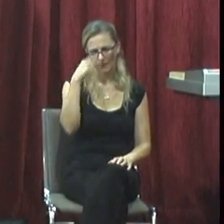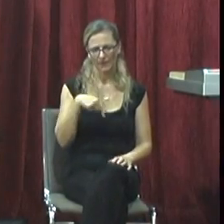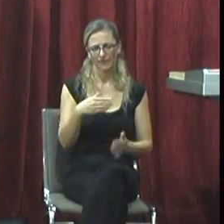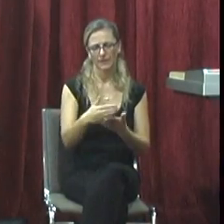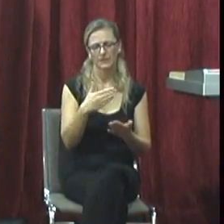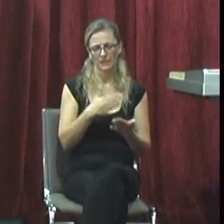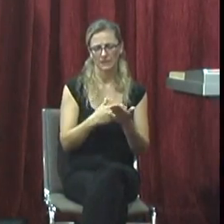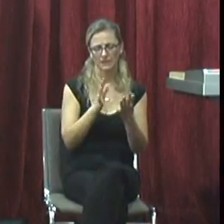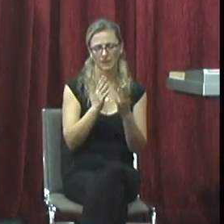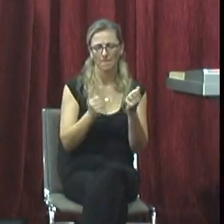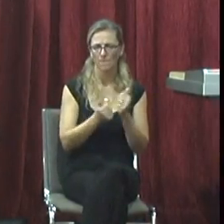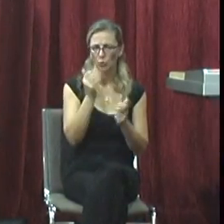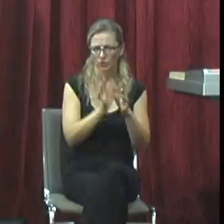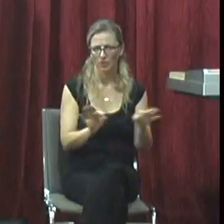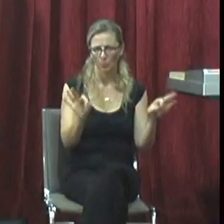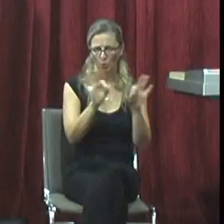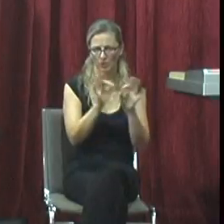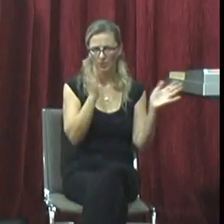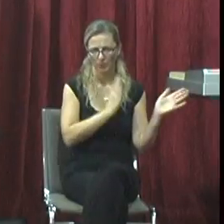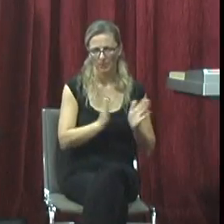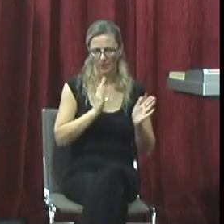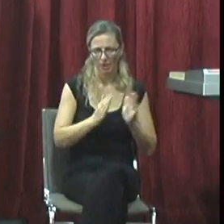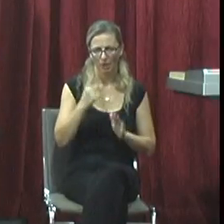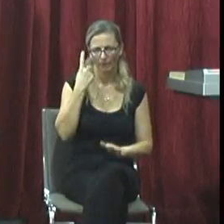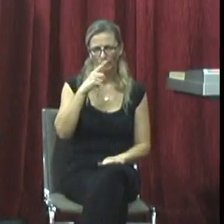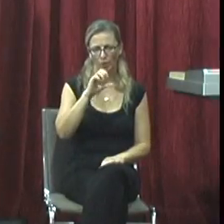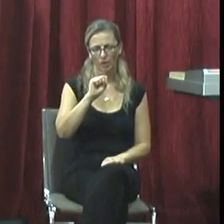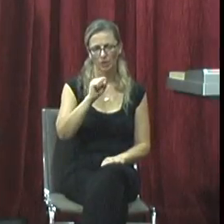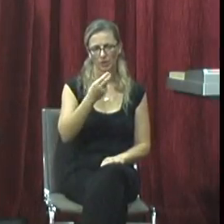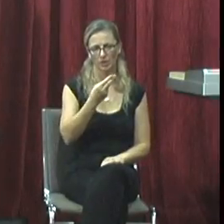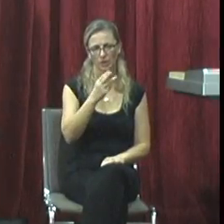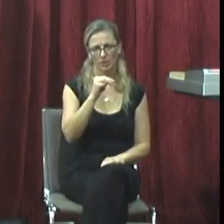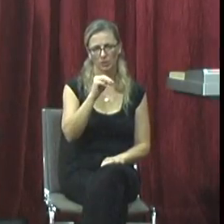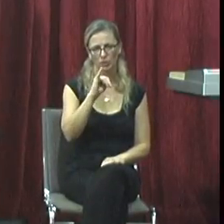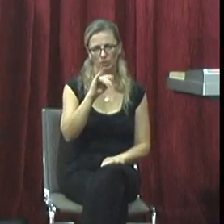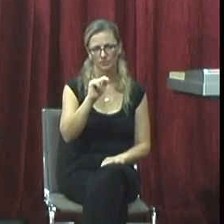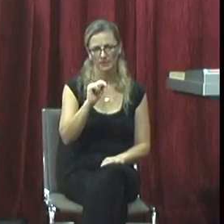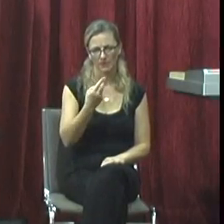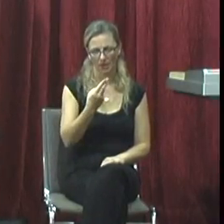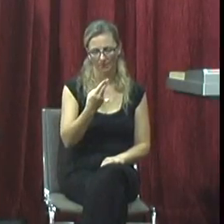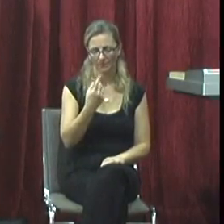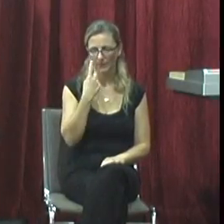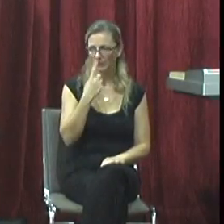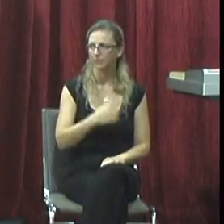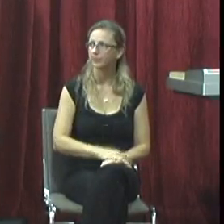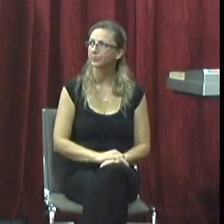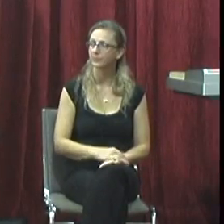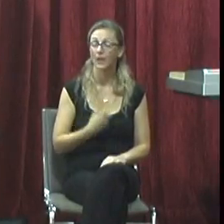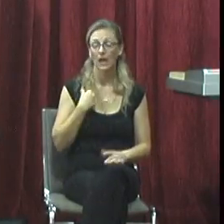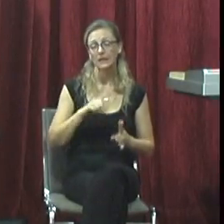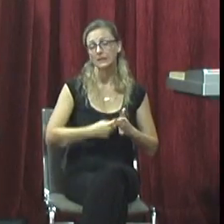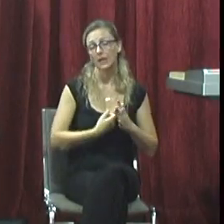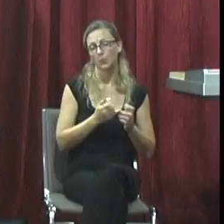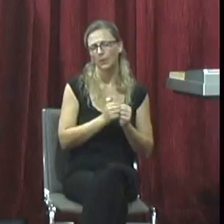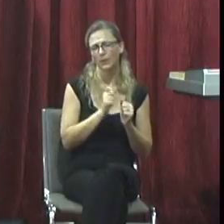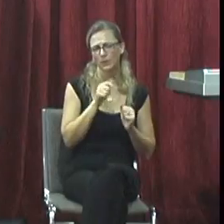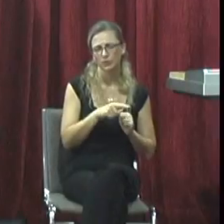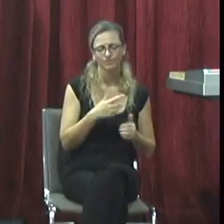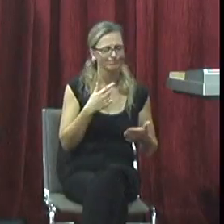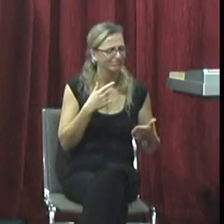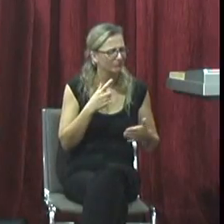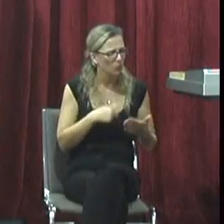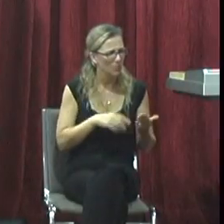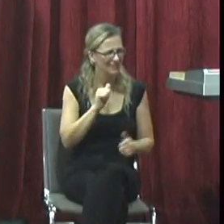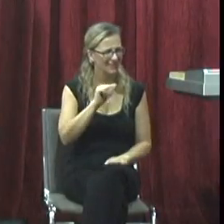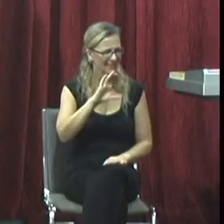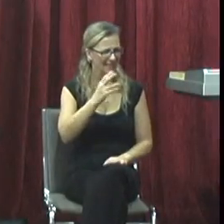for the Shemitah. Okay, so you're ready for that? The most important thing that you can do. So let's start out with a question. What exactly did Achan